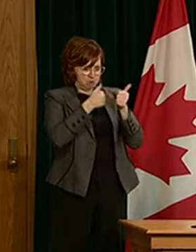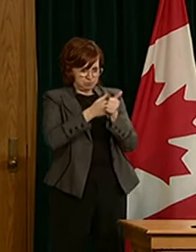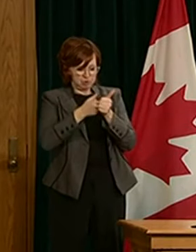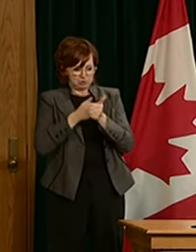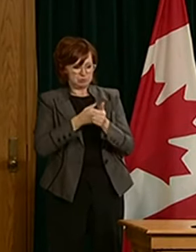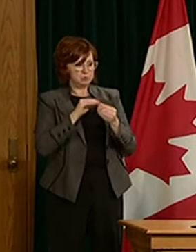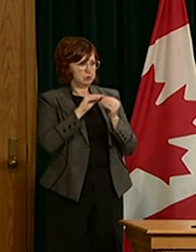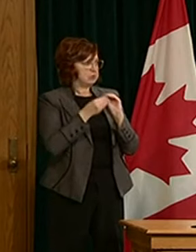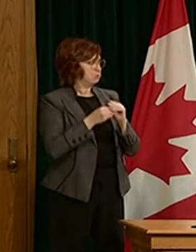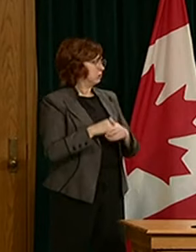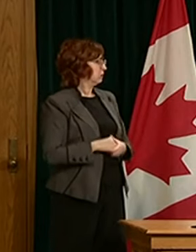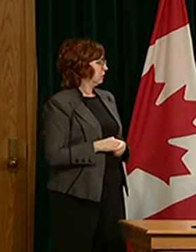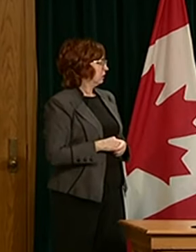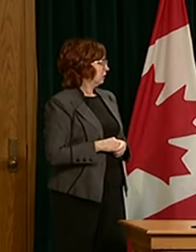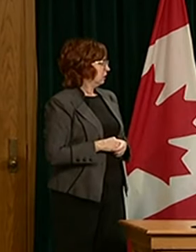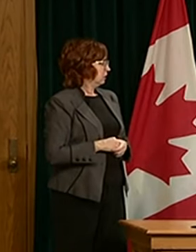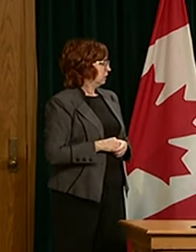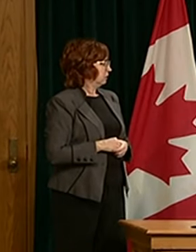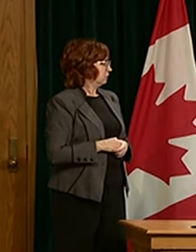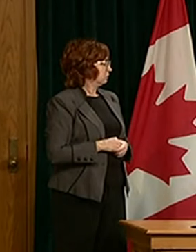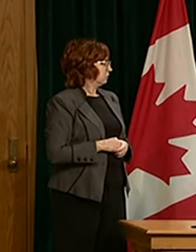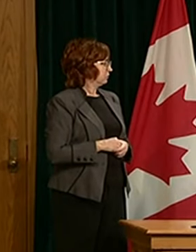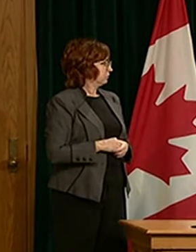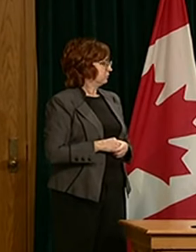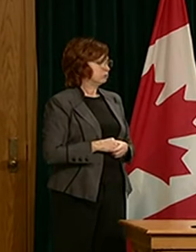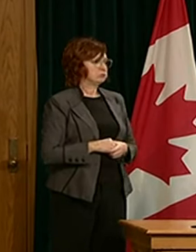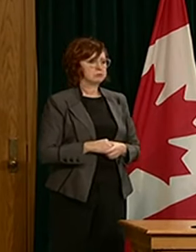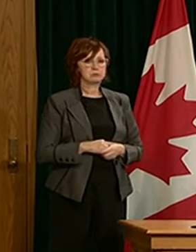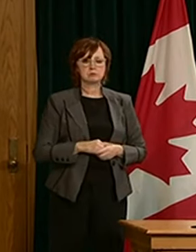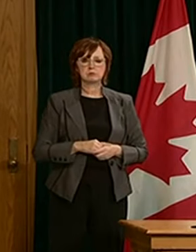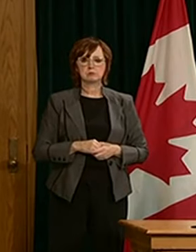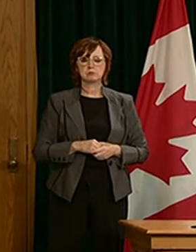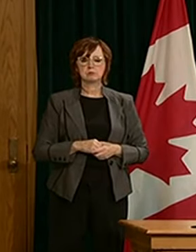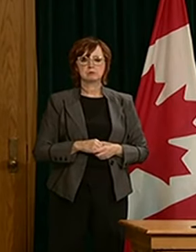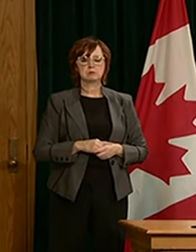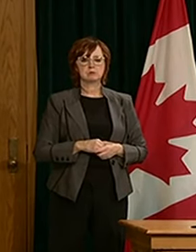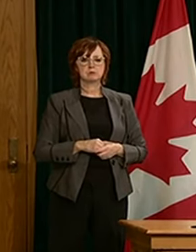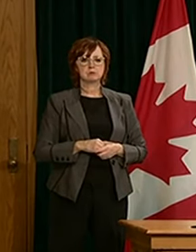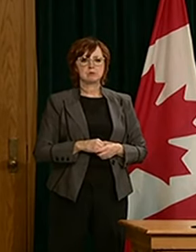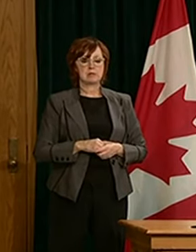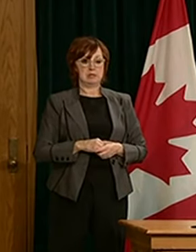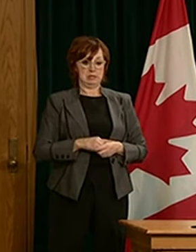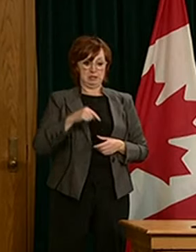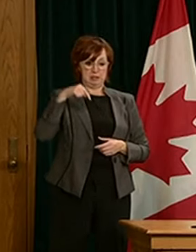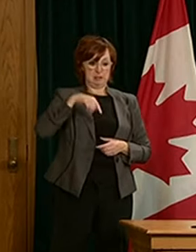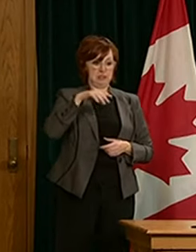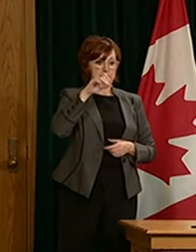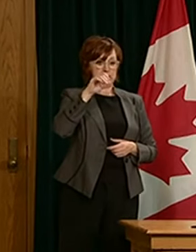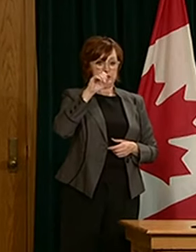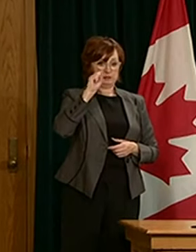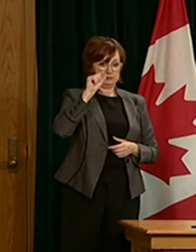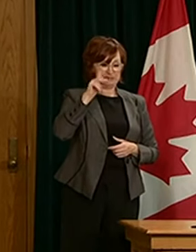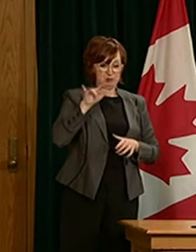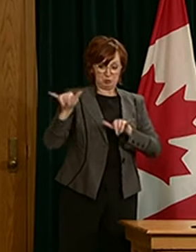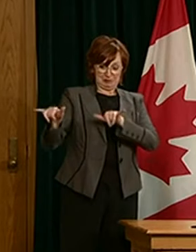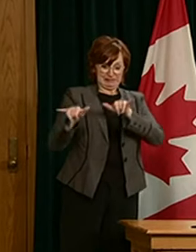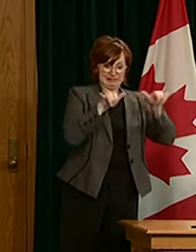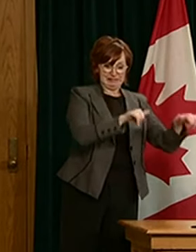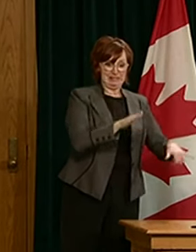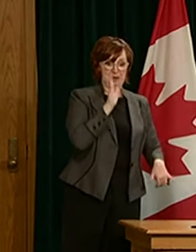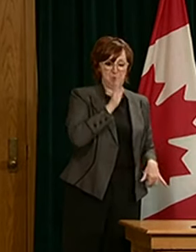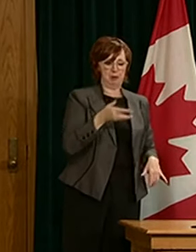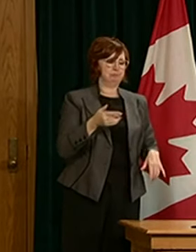particular scenario. Again, we don't know that that's going to in fact be the case in Saskatchewan, and our sincerest hope is that that isn't